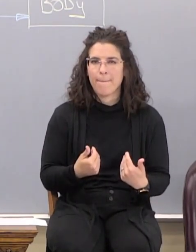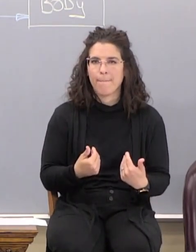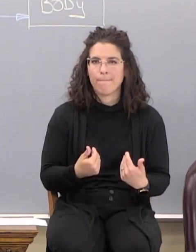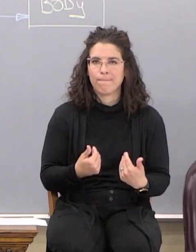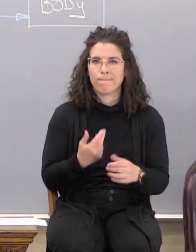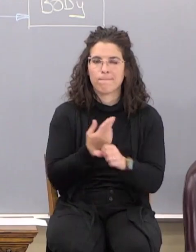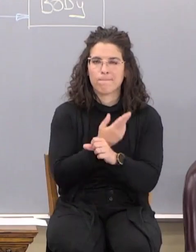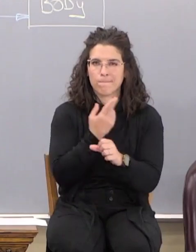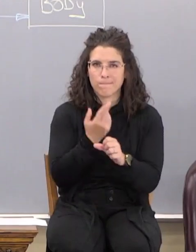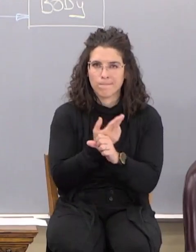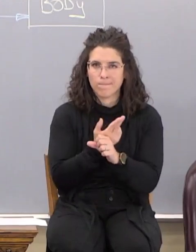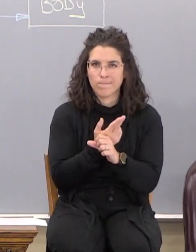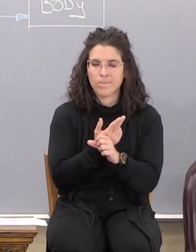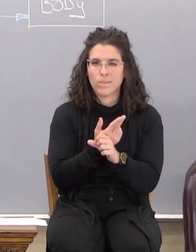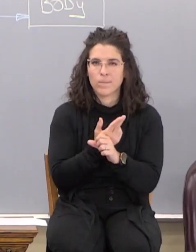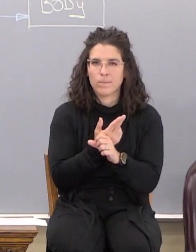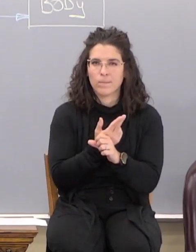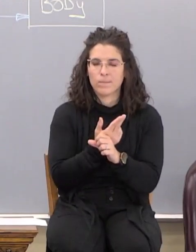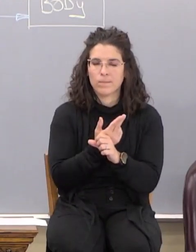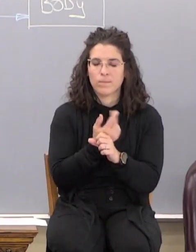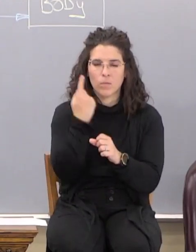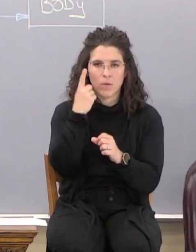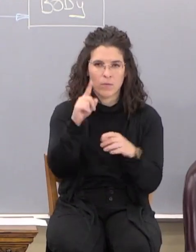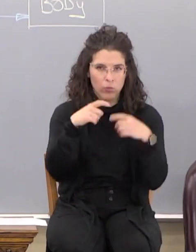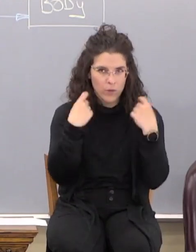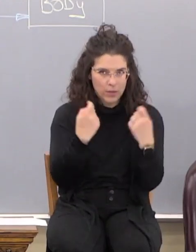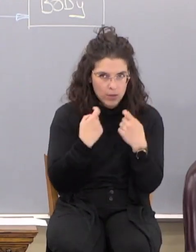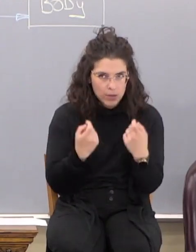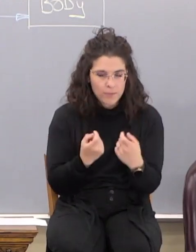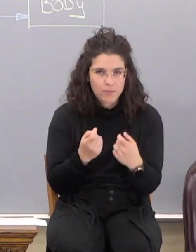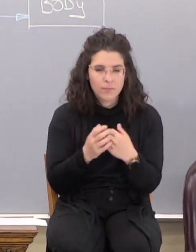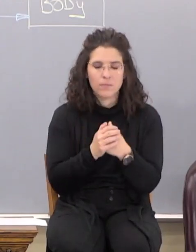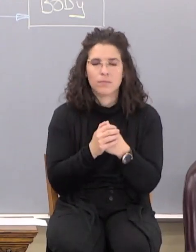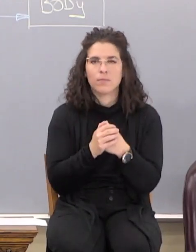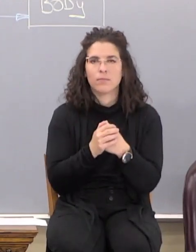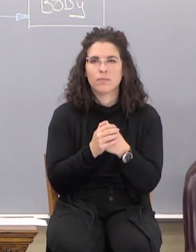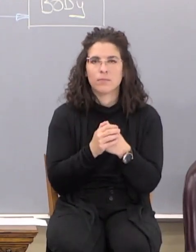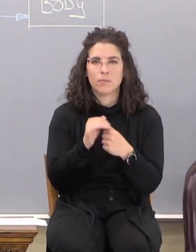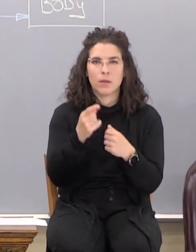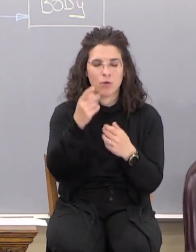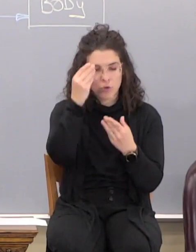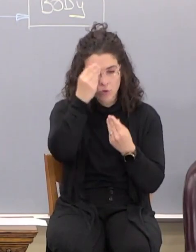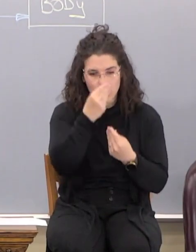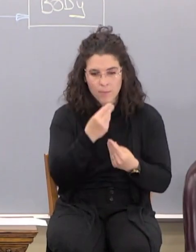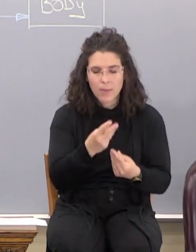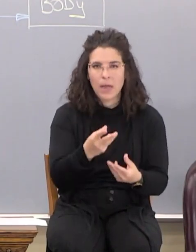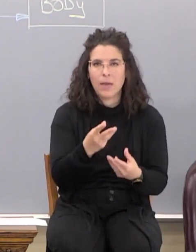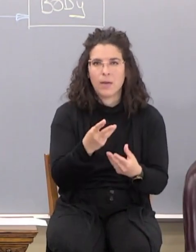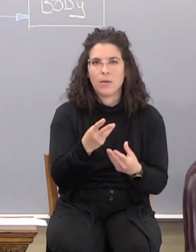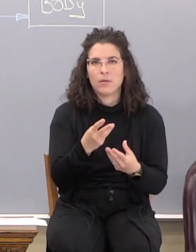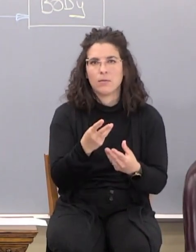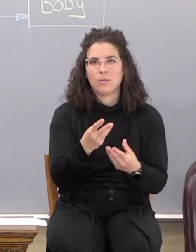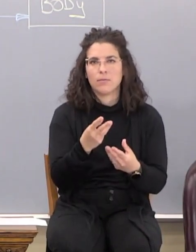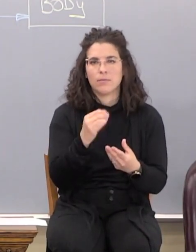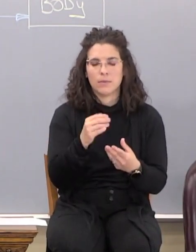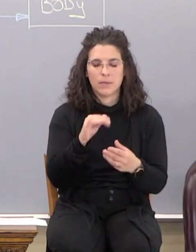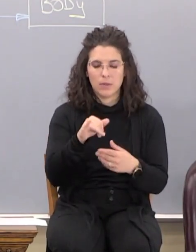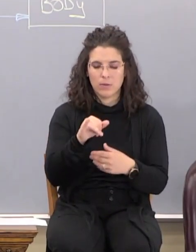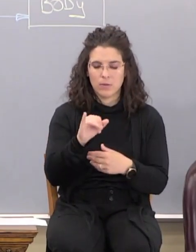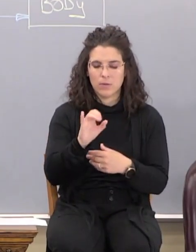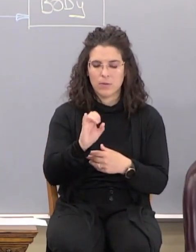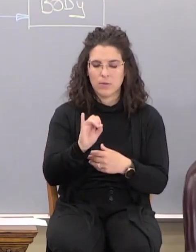be used for sin. That you should obey it. That's how you